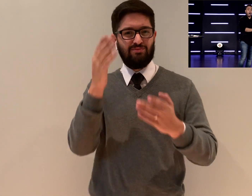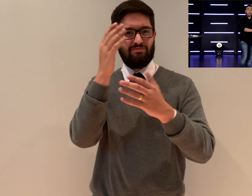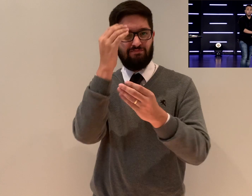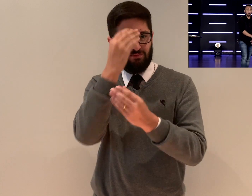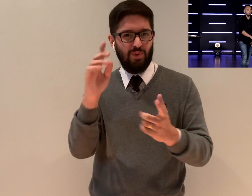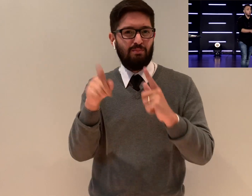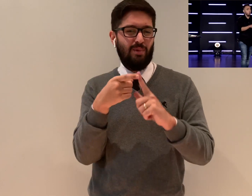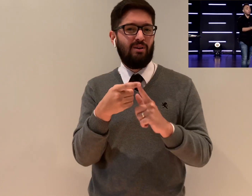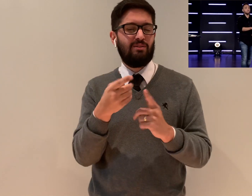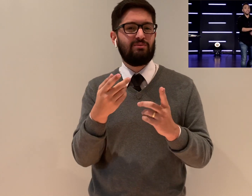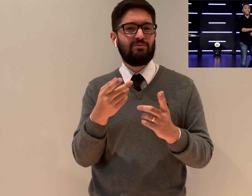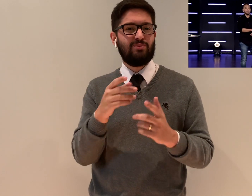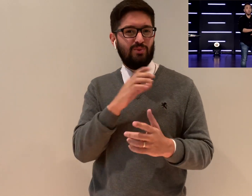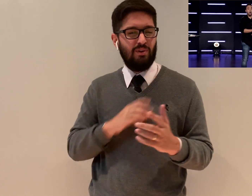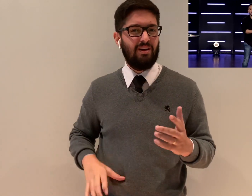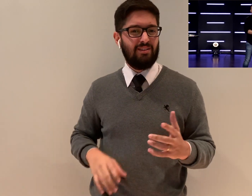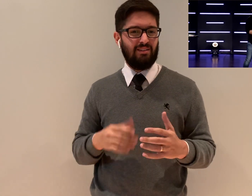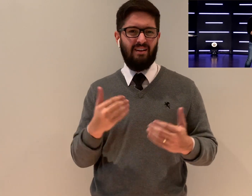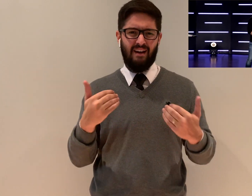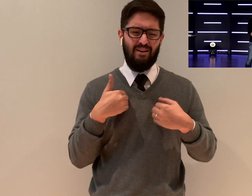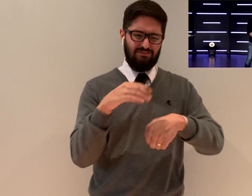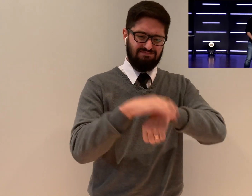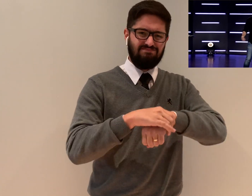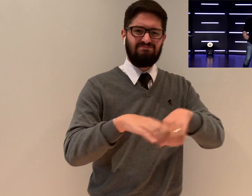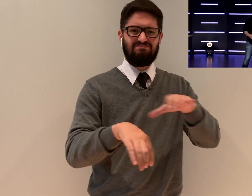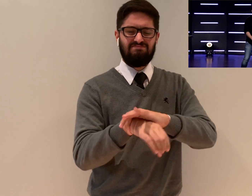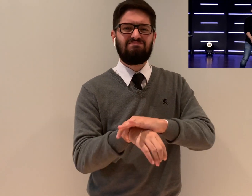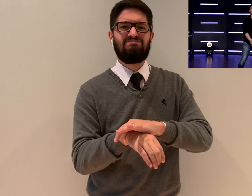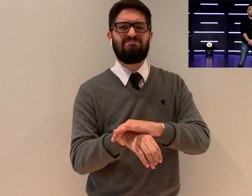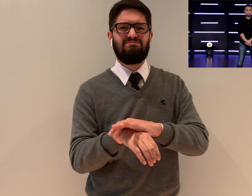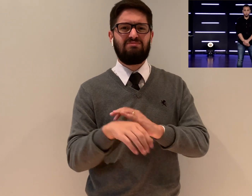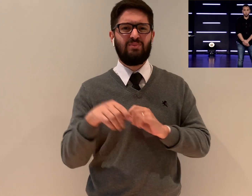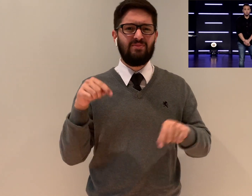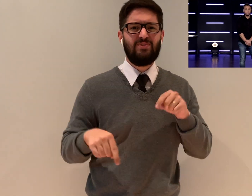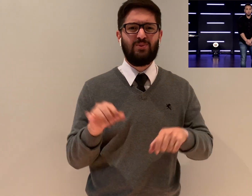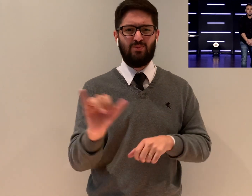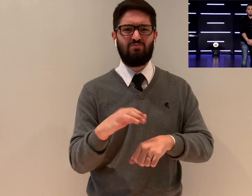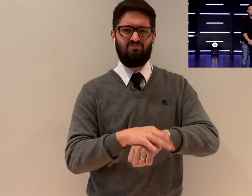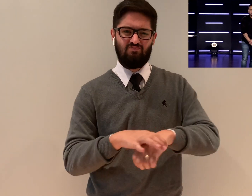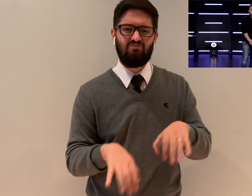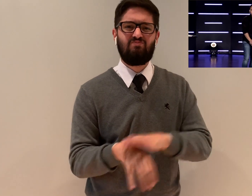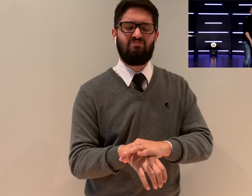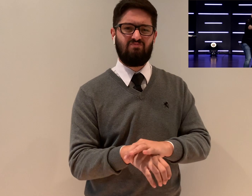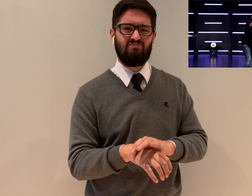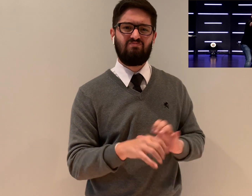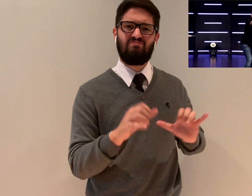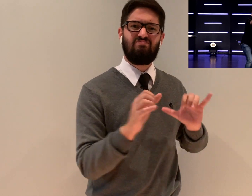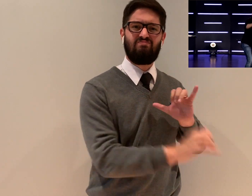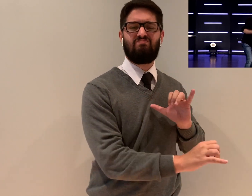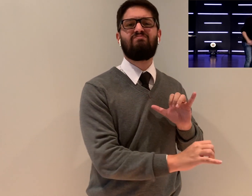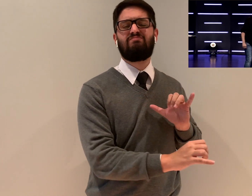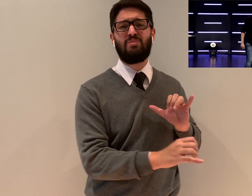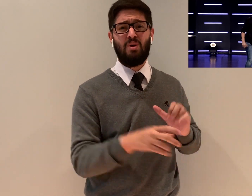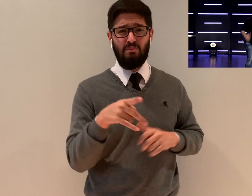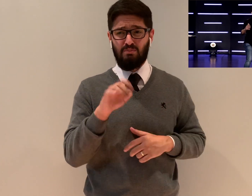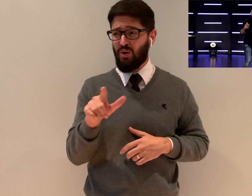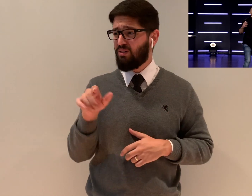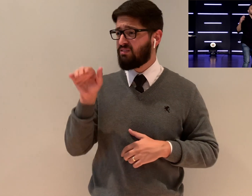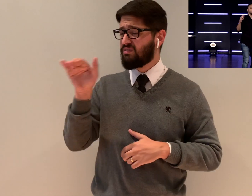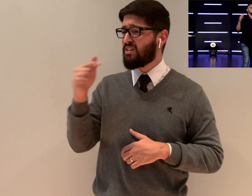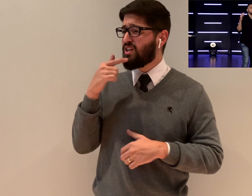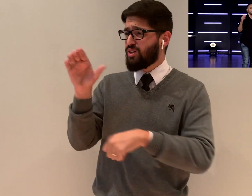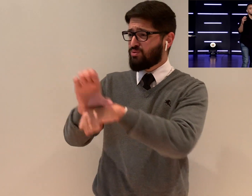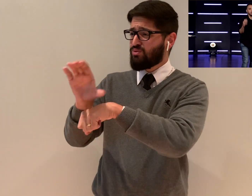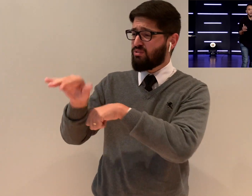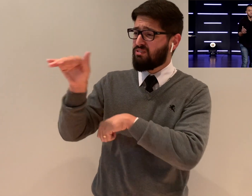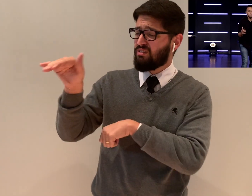is locked up with chains on his wrist and ankles. And Paul doesn't say, hey,